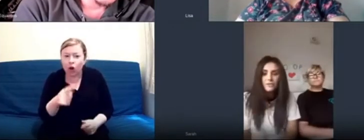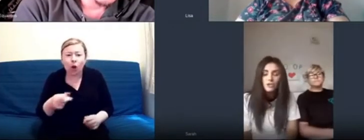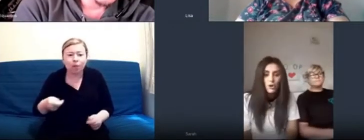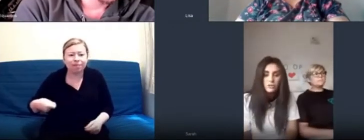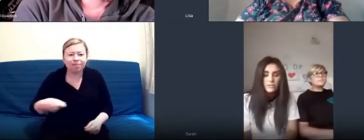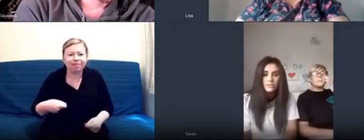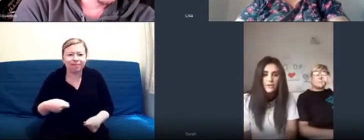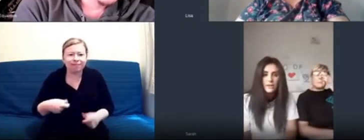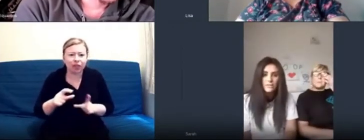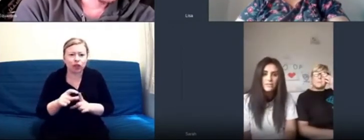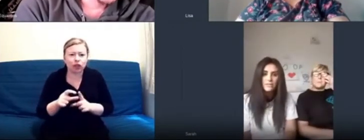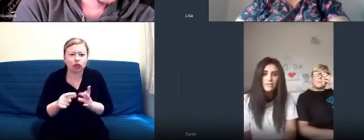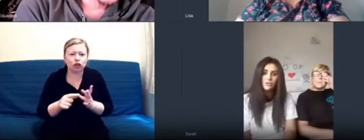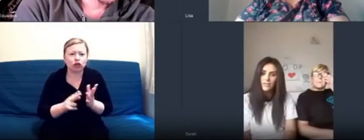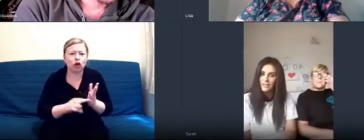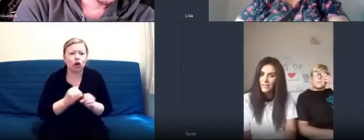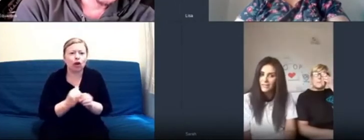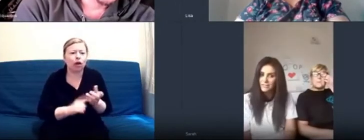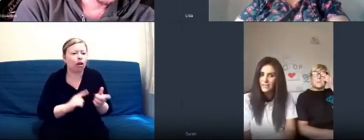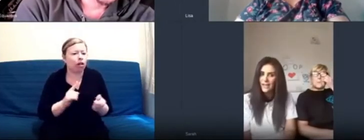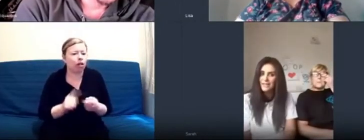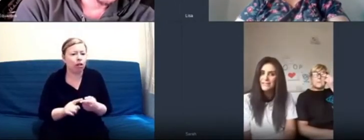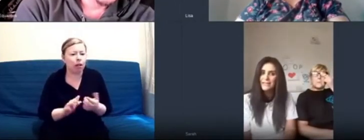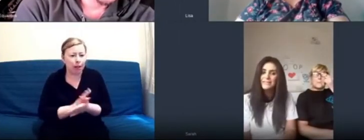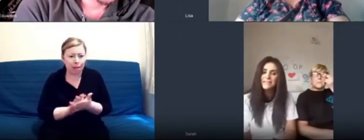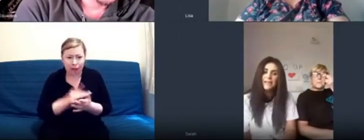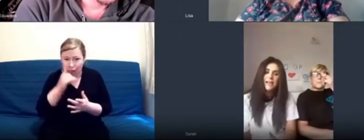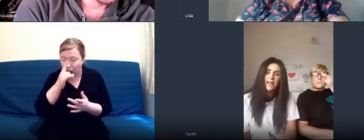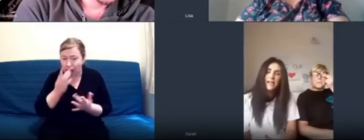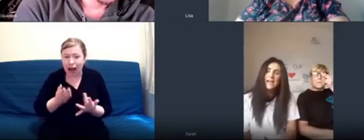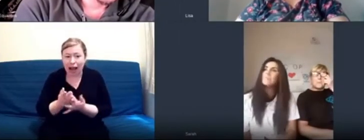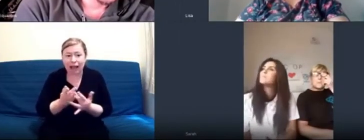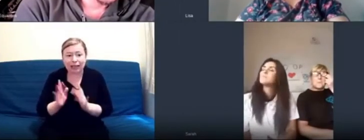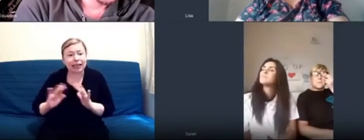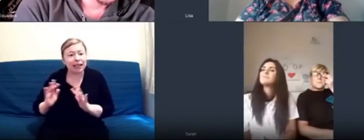Dongles. I've given dongles out to families so they can get the internet access.